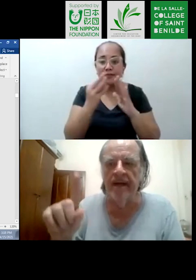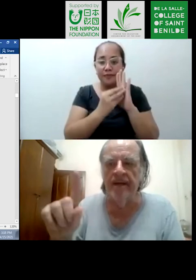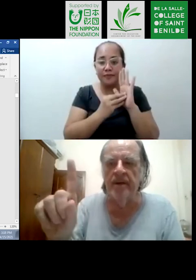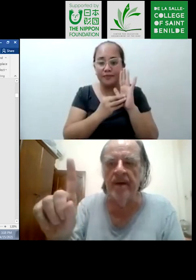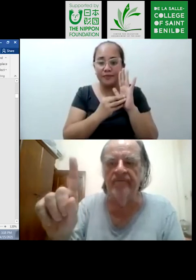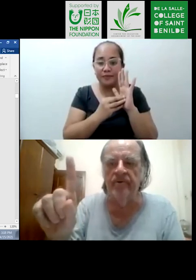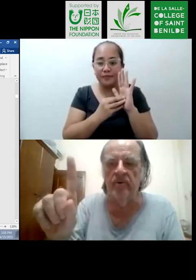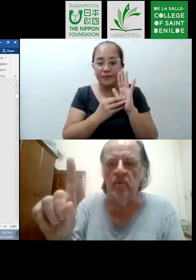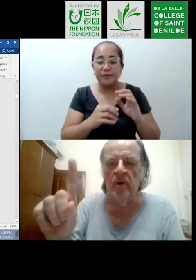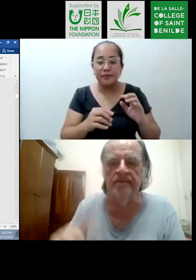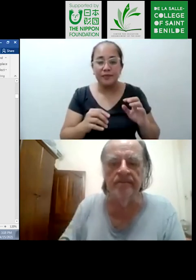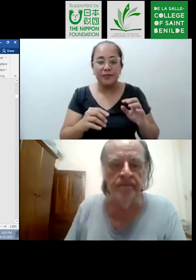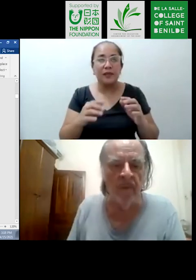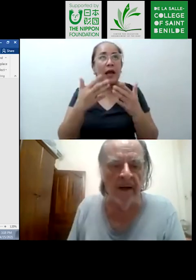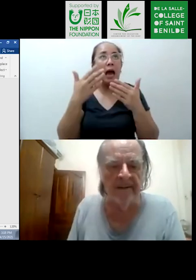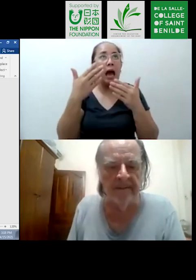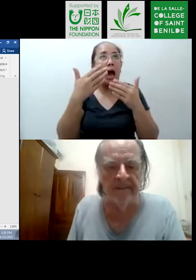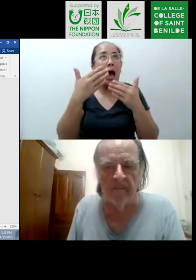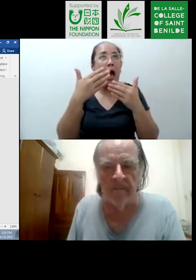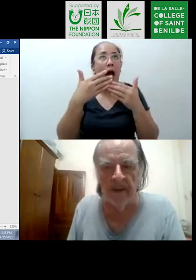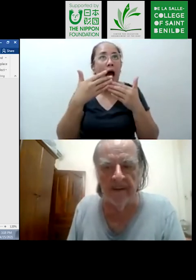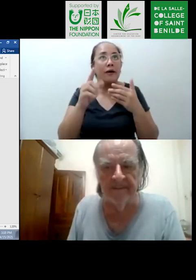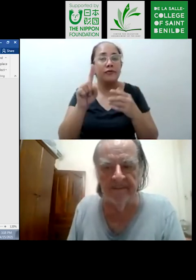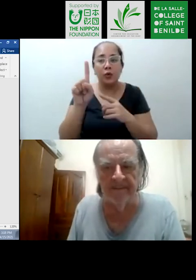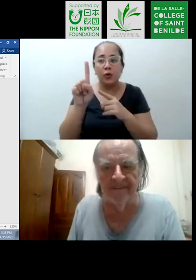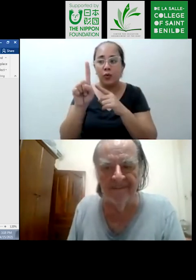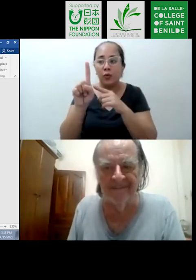So the hand shape after 1.